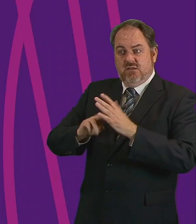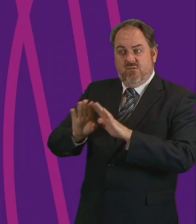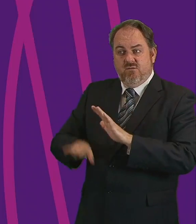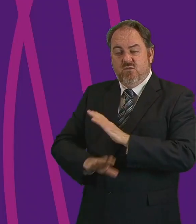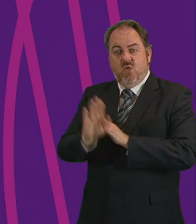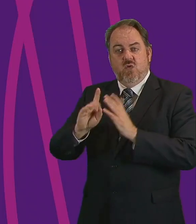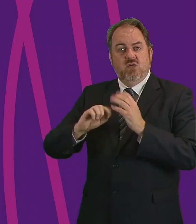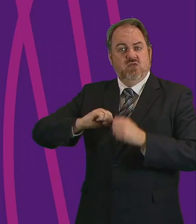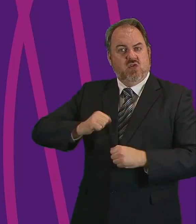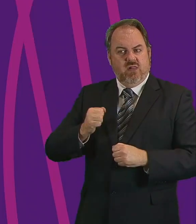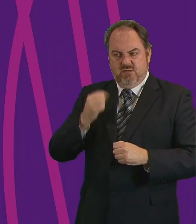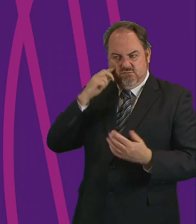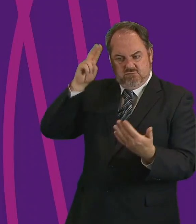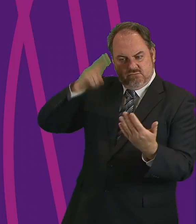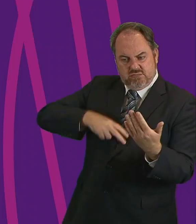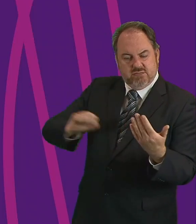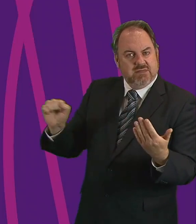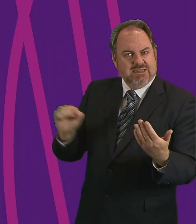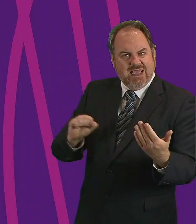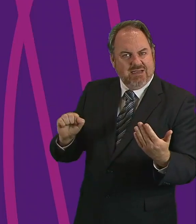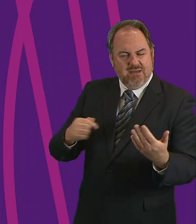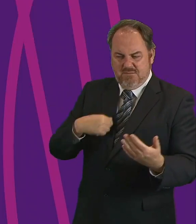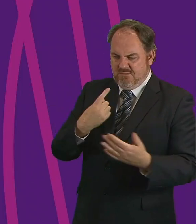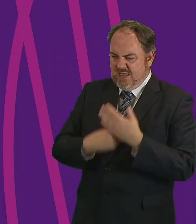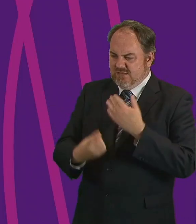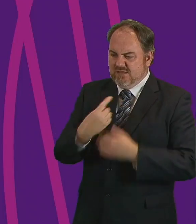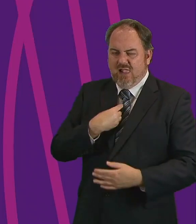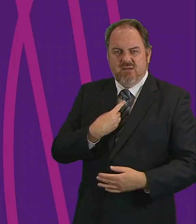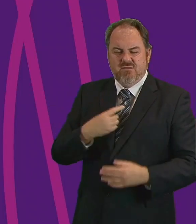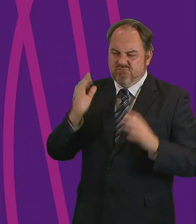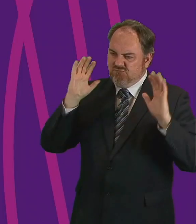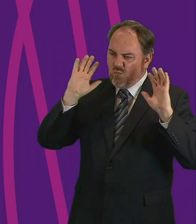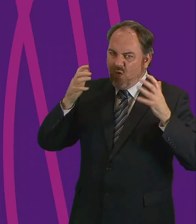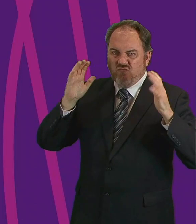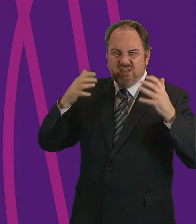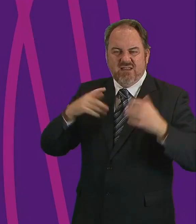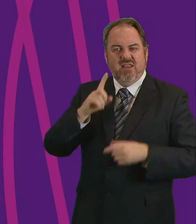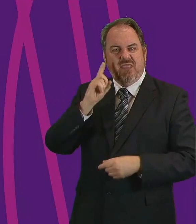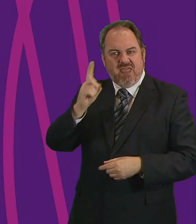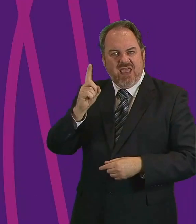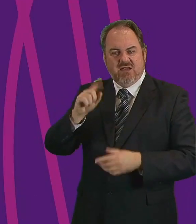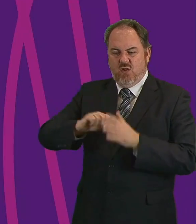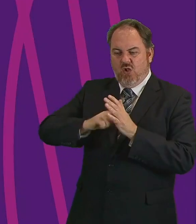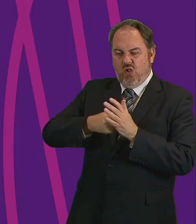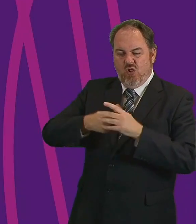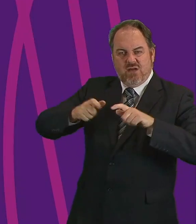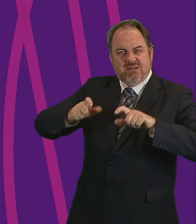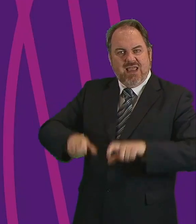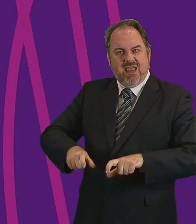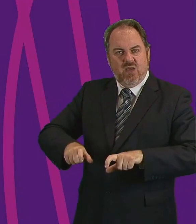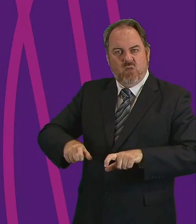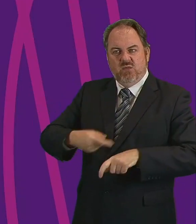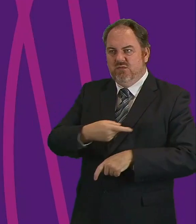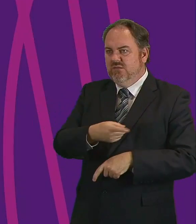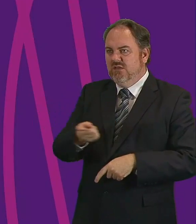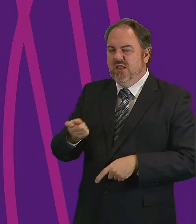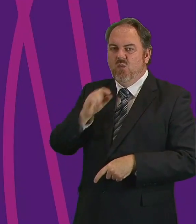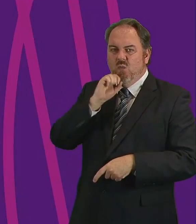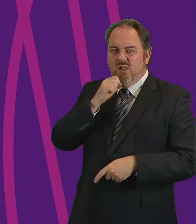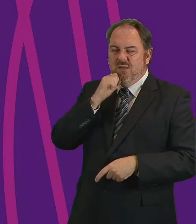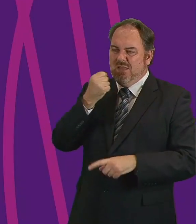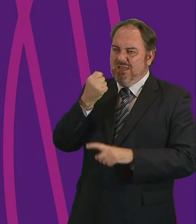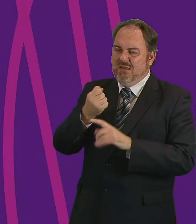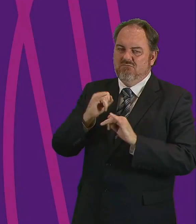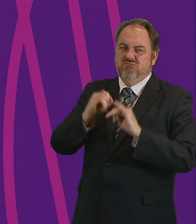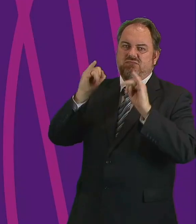us, and I, for one, am extremely concerned that the impact of lockdown on people's lives will be far more devastating